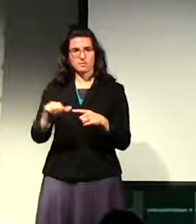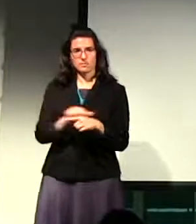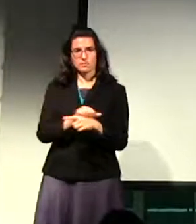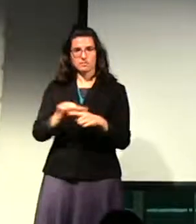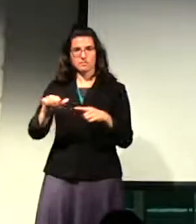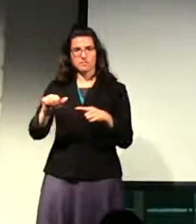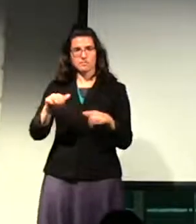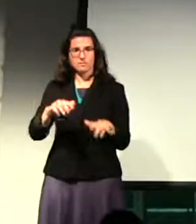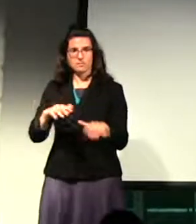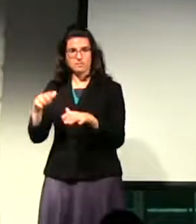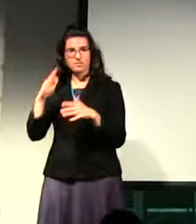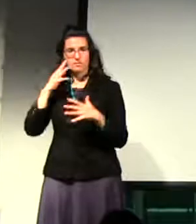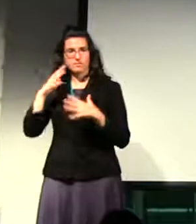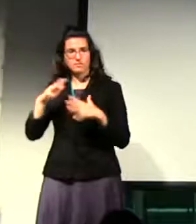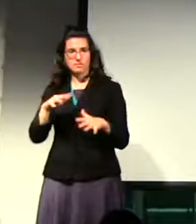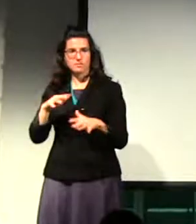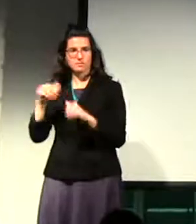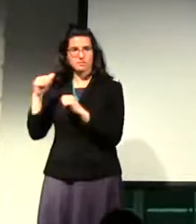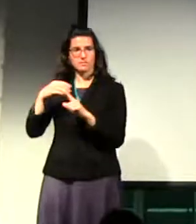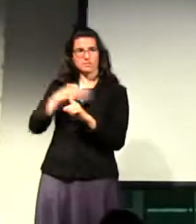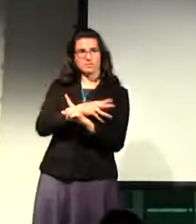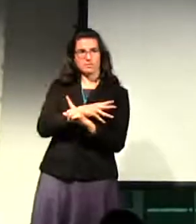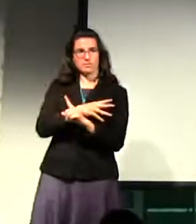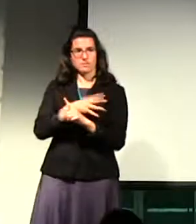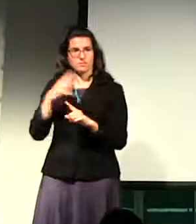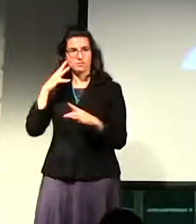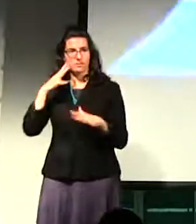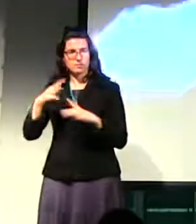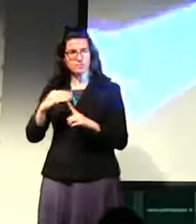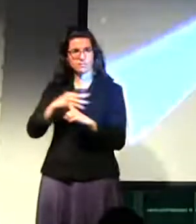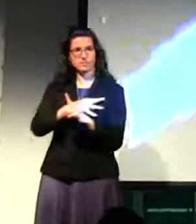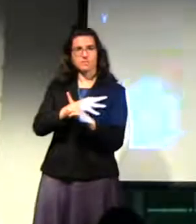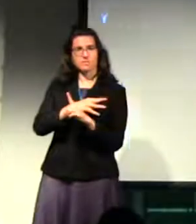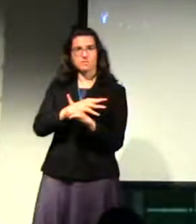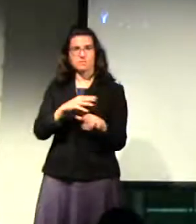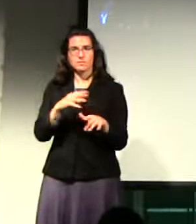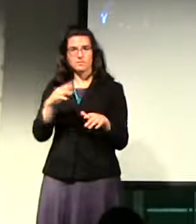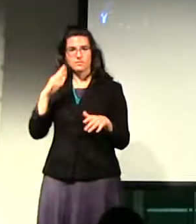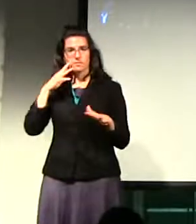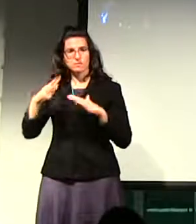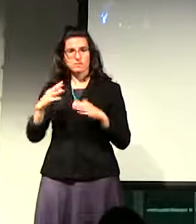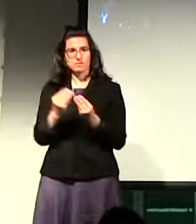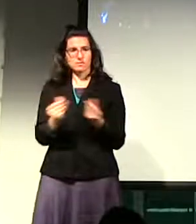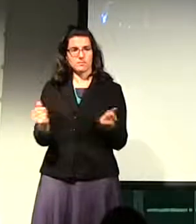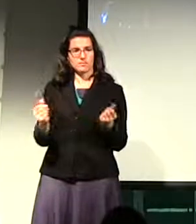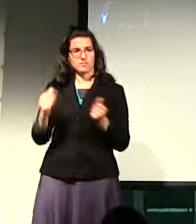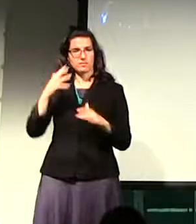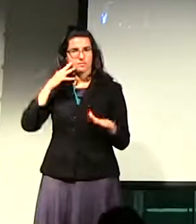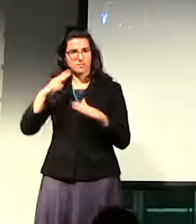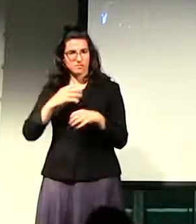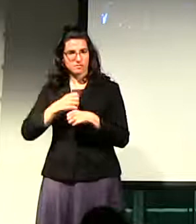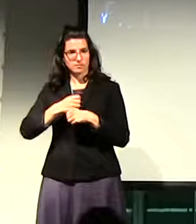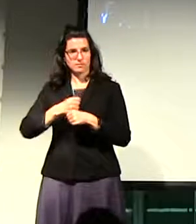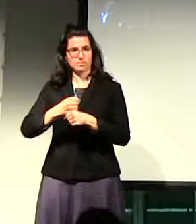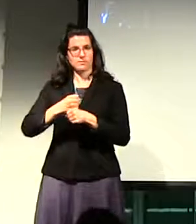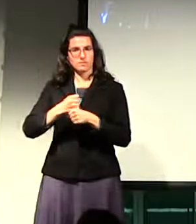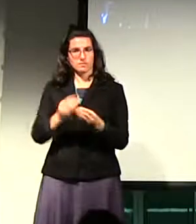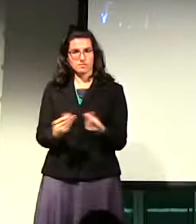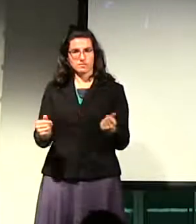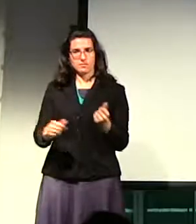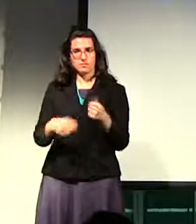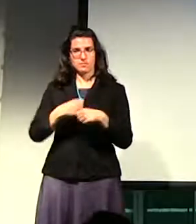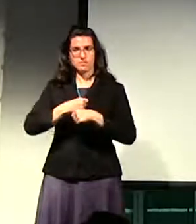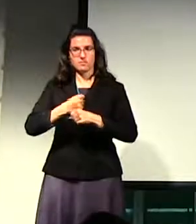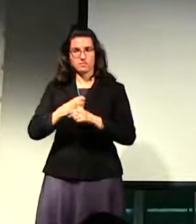sounded, found leading, sounded, found leading, sounded, found leading, sounded, found, sounded, found forming, found